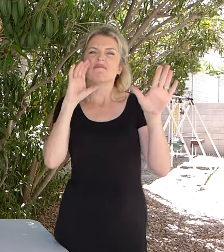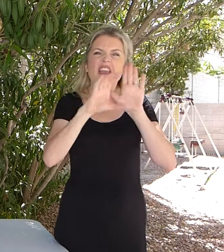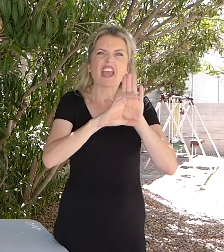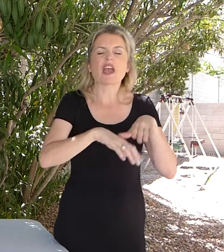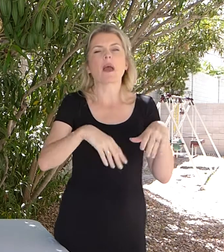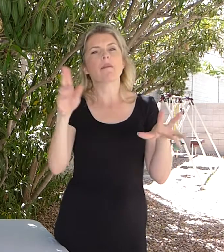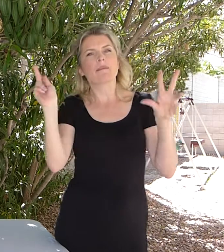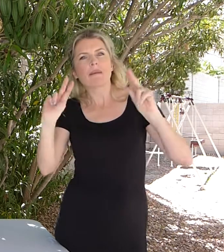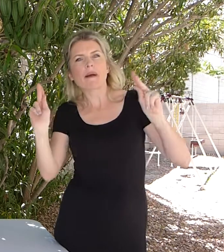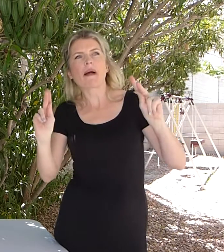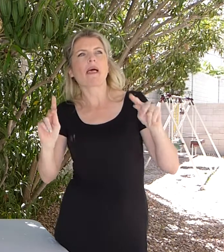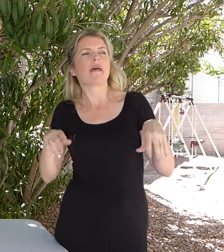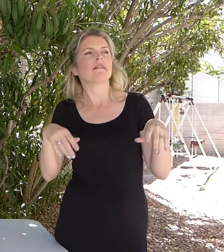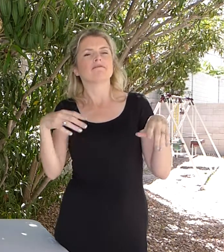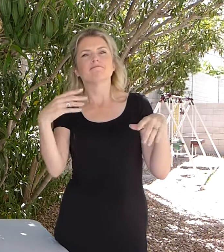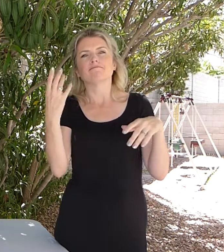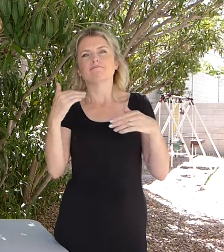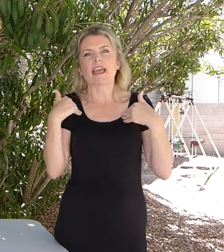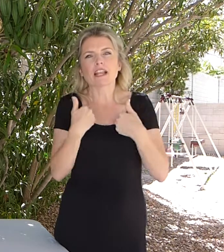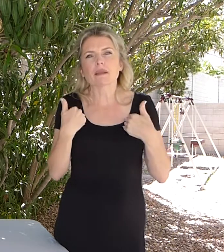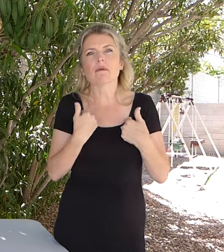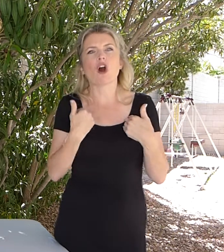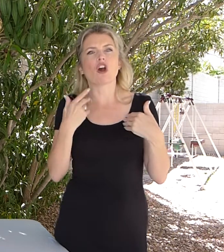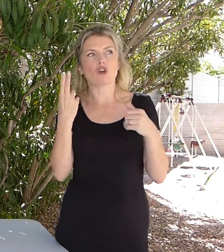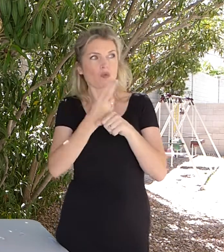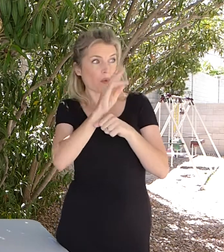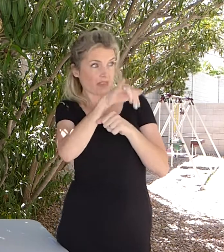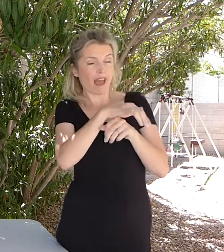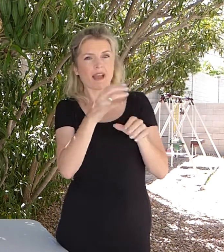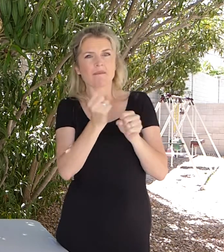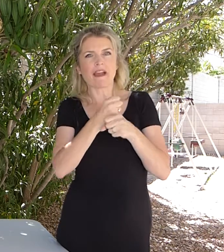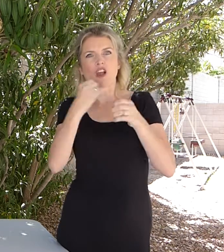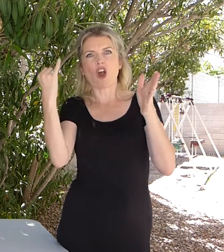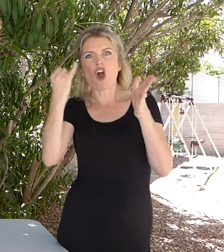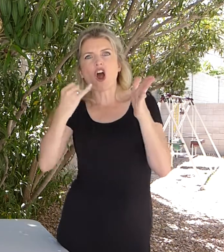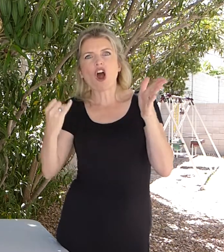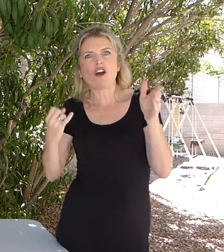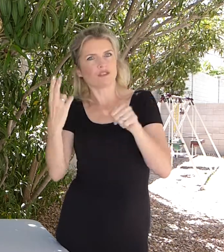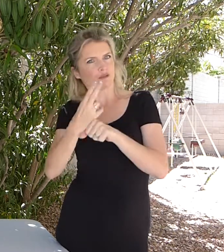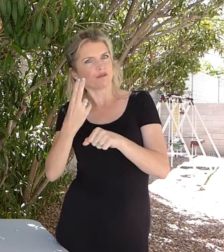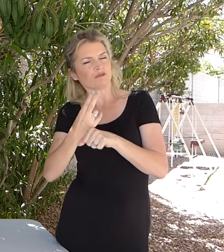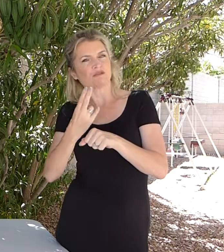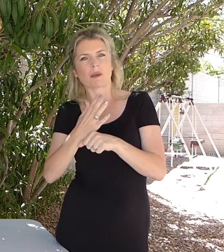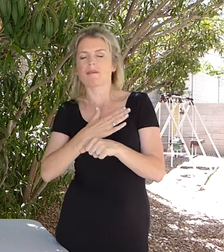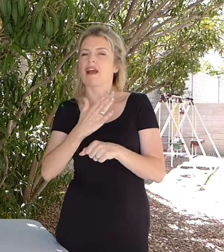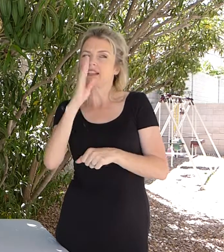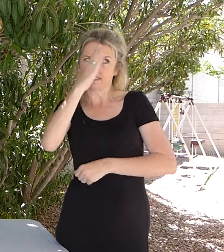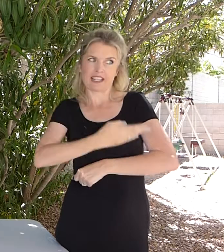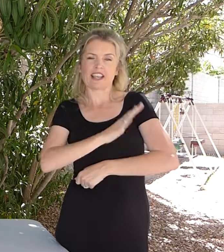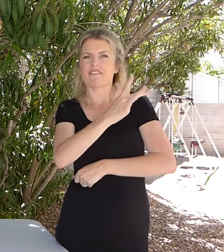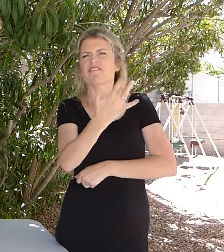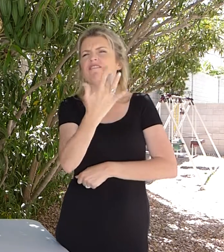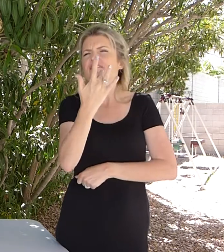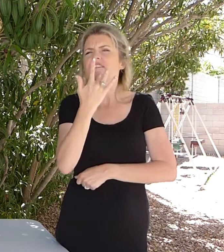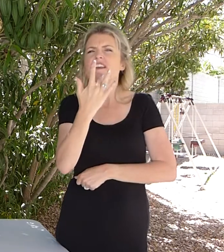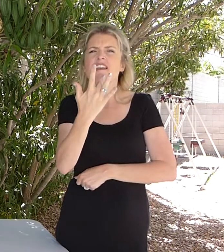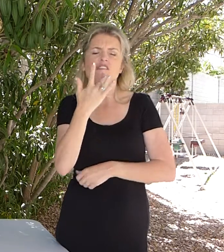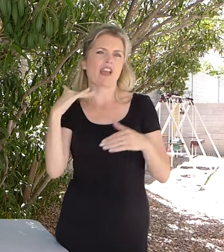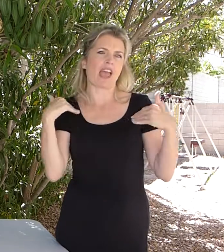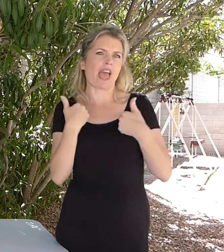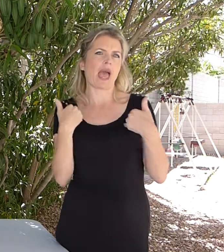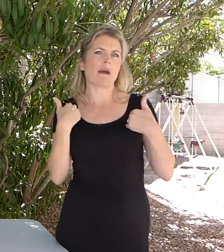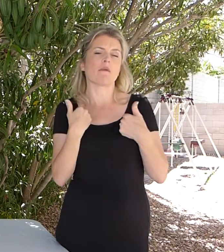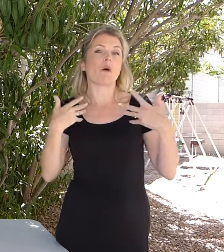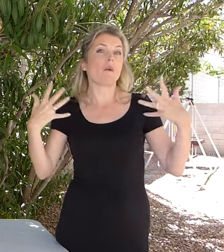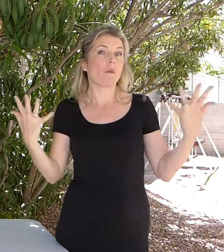now and creates art from it. So my son's favorite animal, which is a very popular pet right